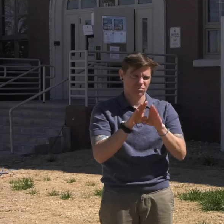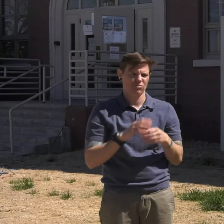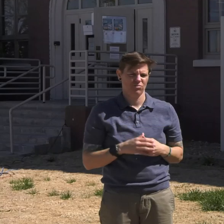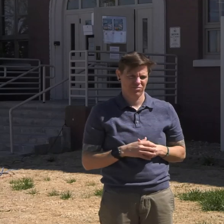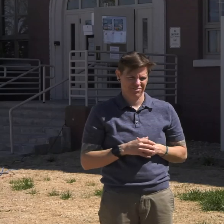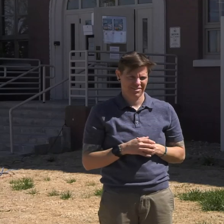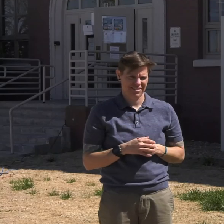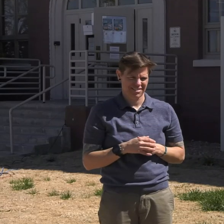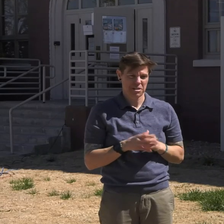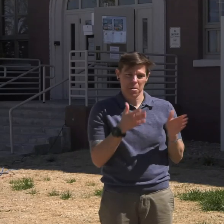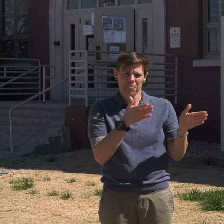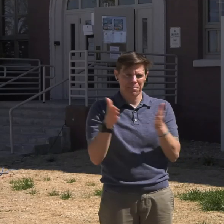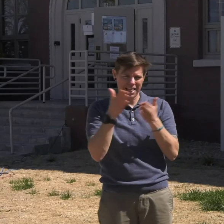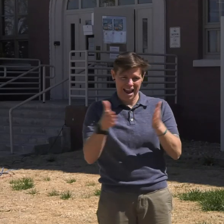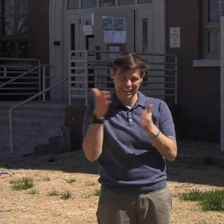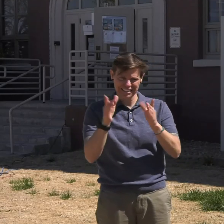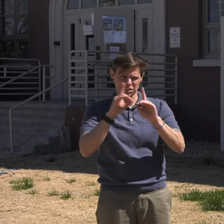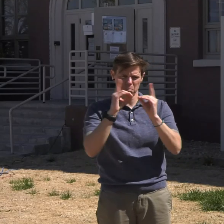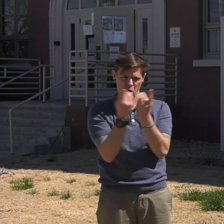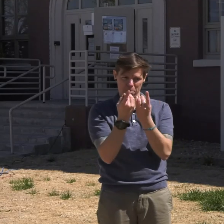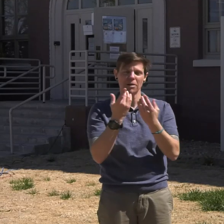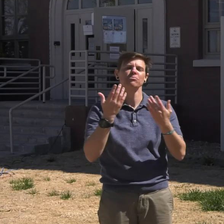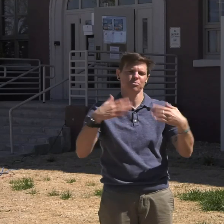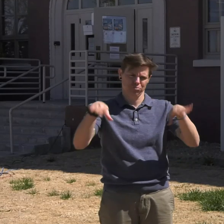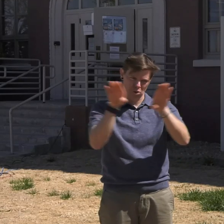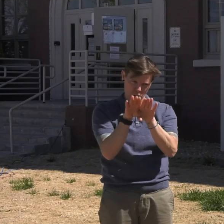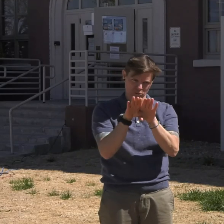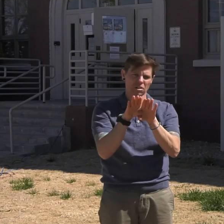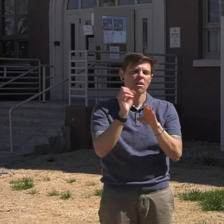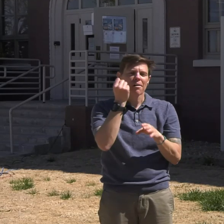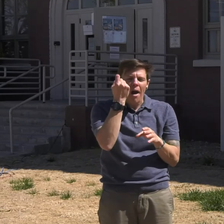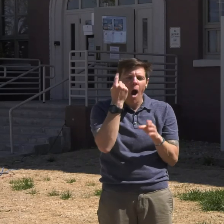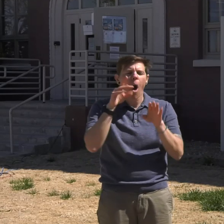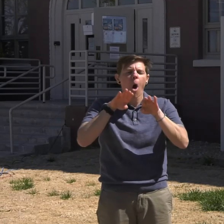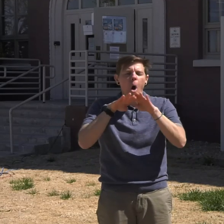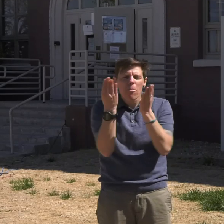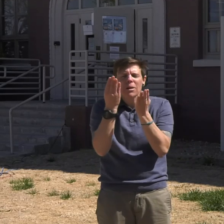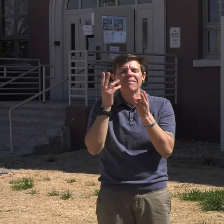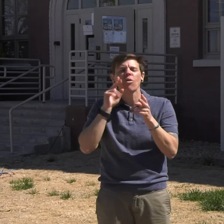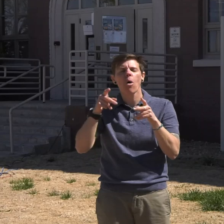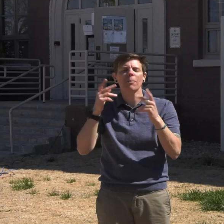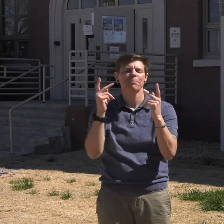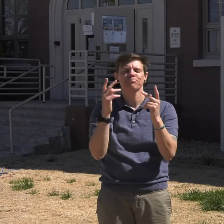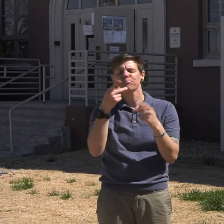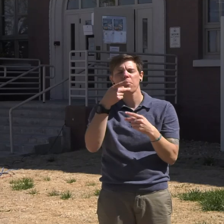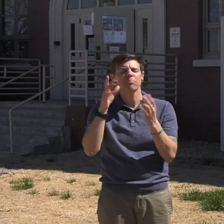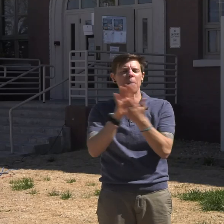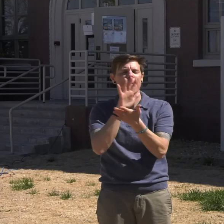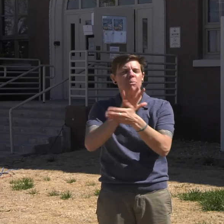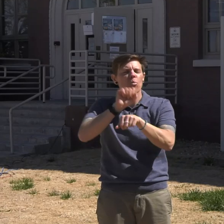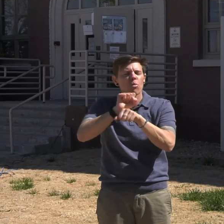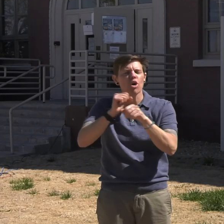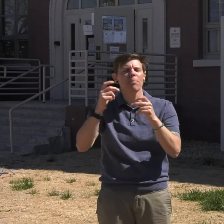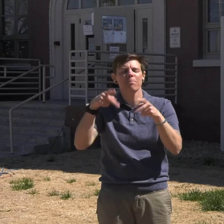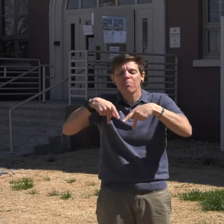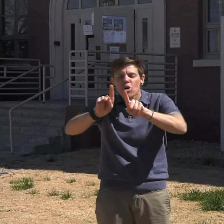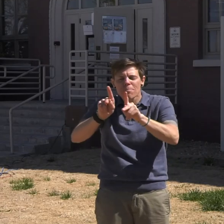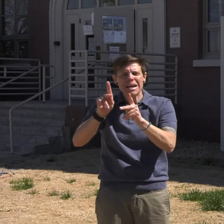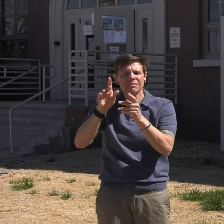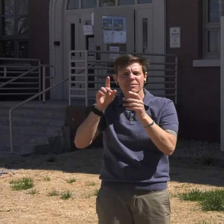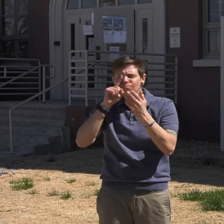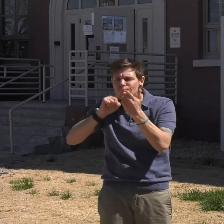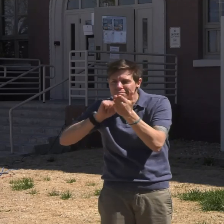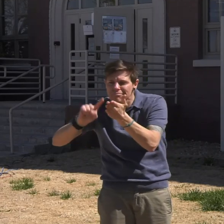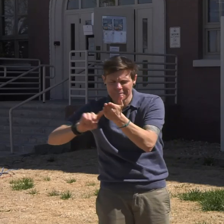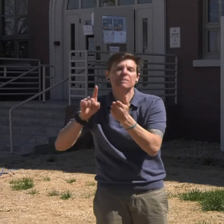exception for our business community, permitting and inspections are being scheduled and arranged by phone and digitally. So the city